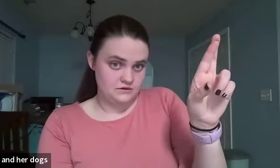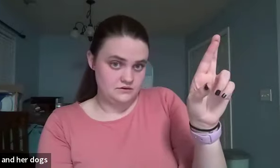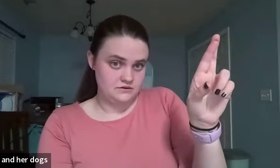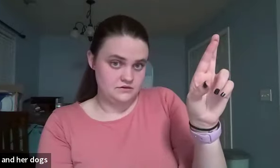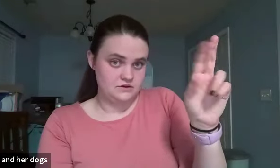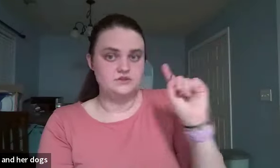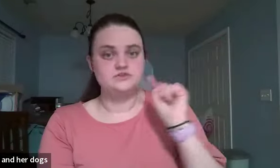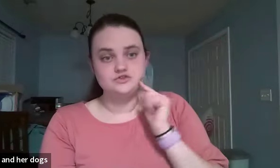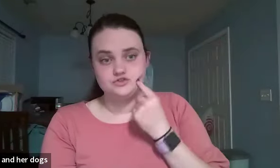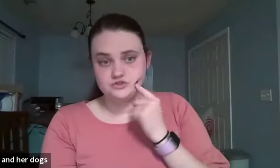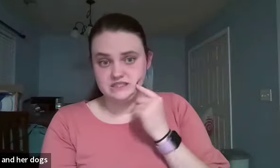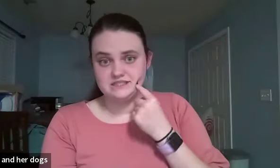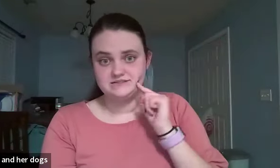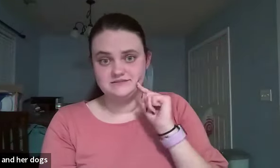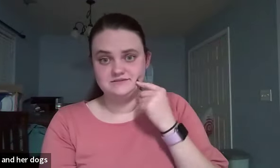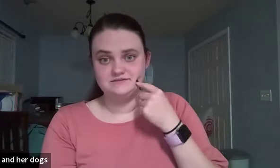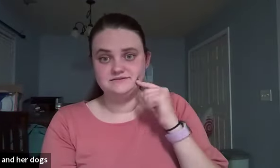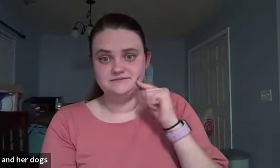or treat.